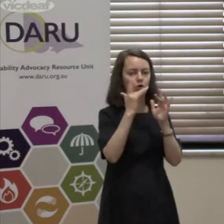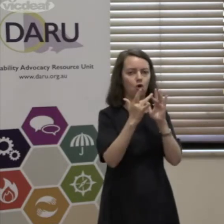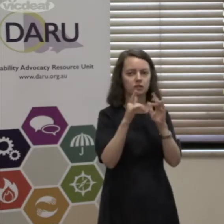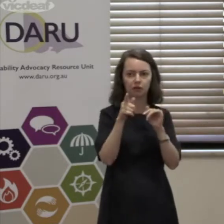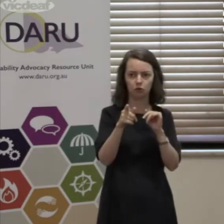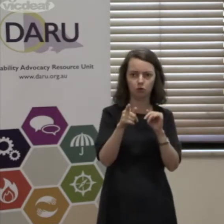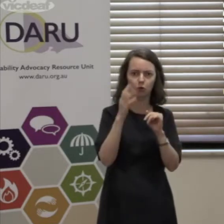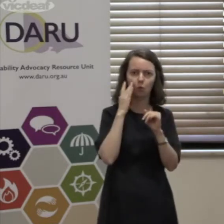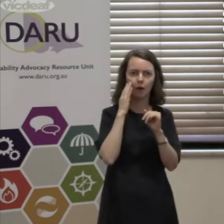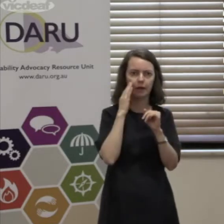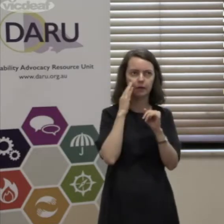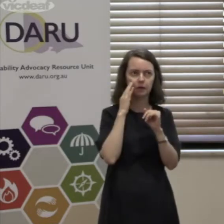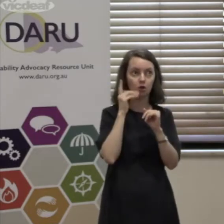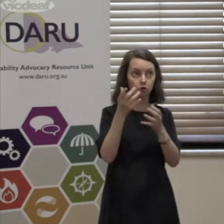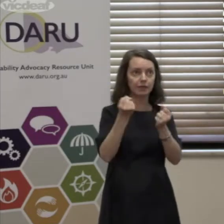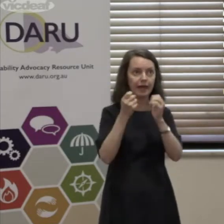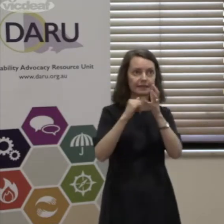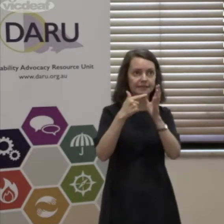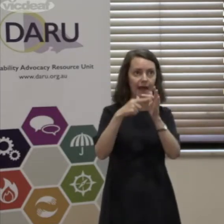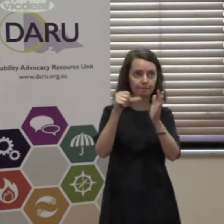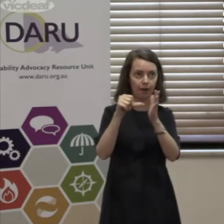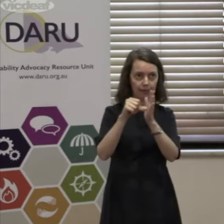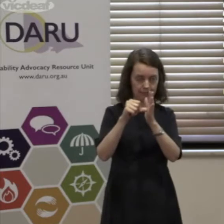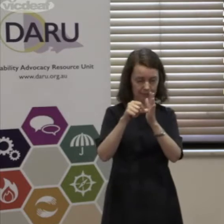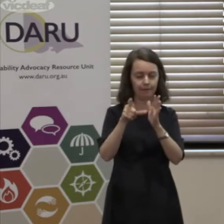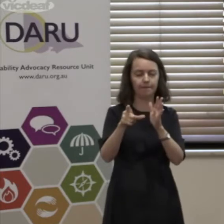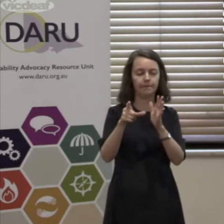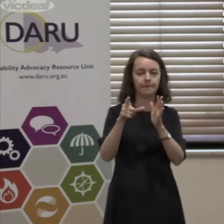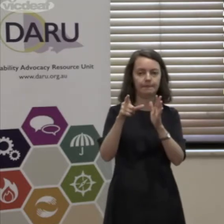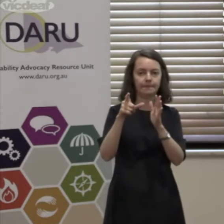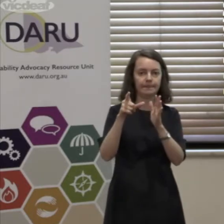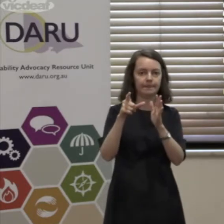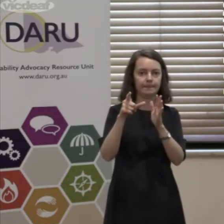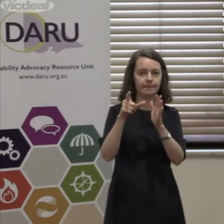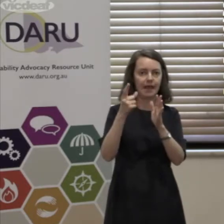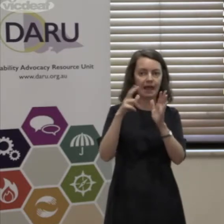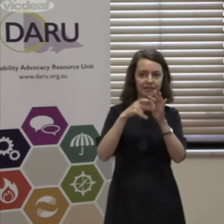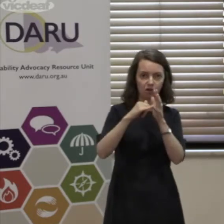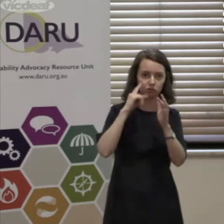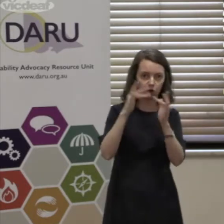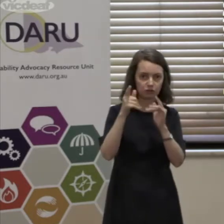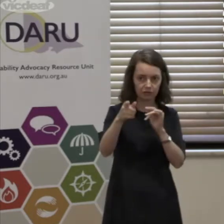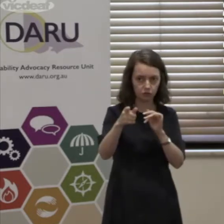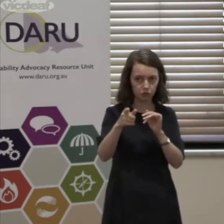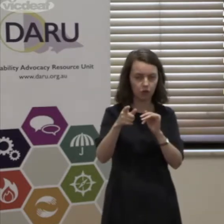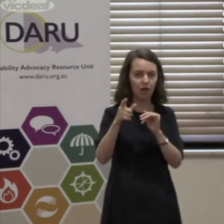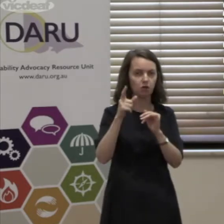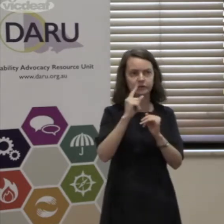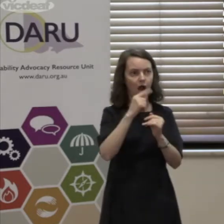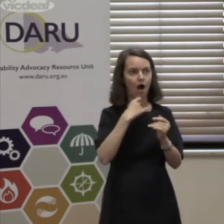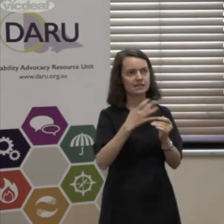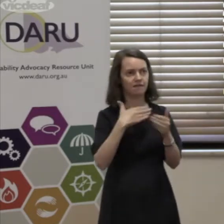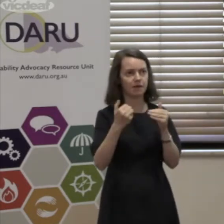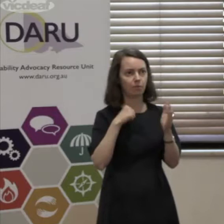area comes on board. And if you tell them you've been self-managing, they'll pretty much straight away say you're in the self-management